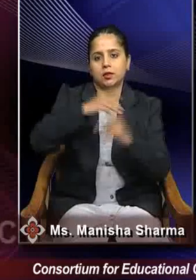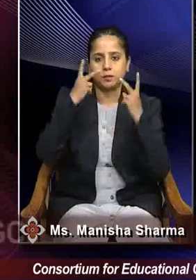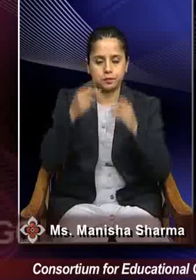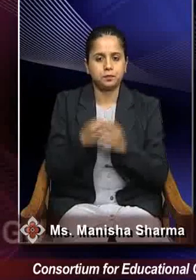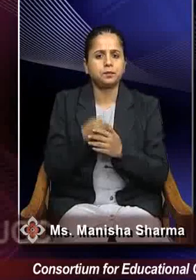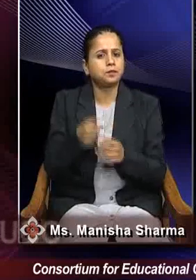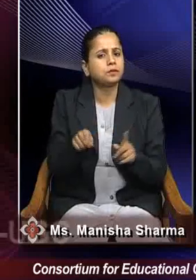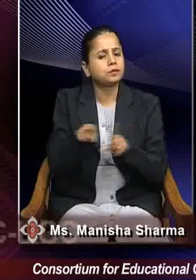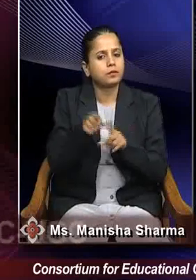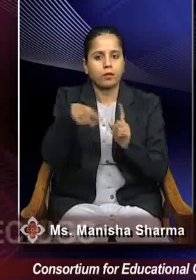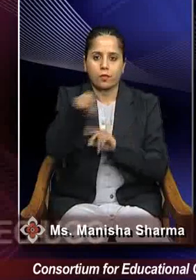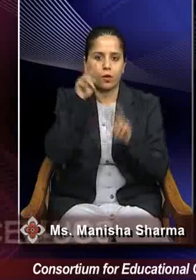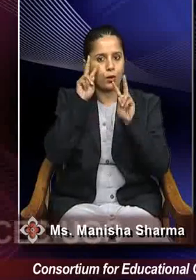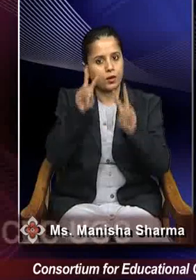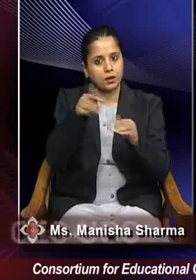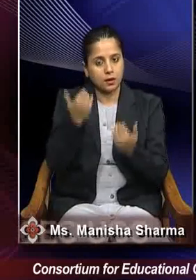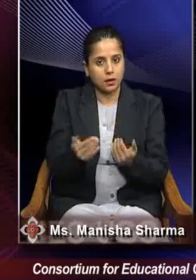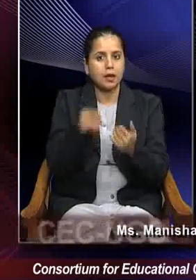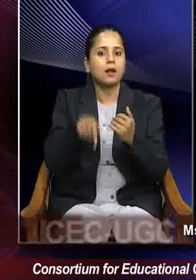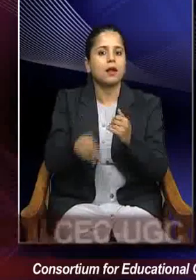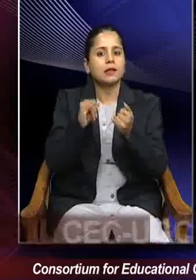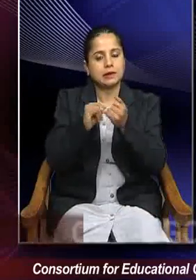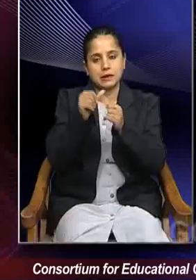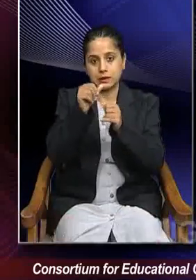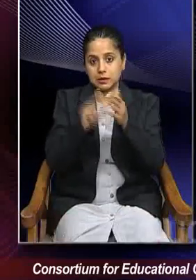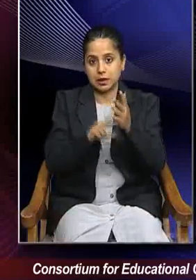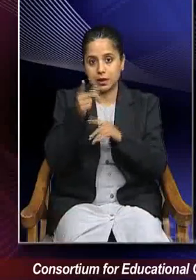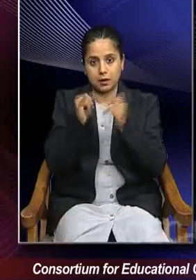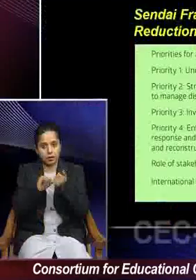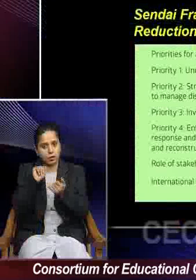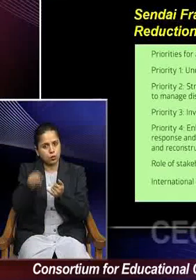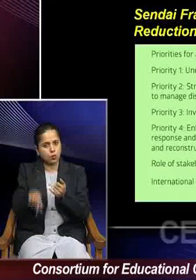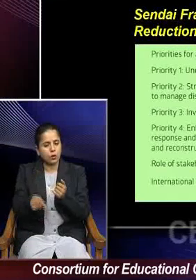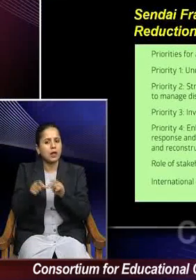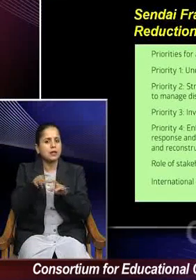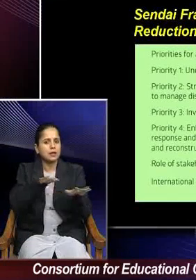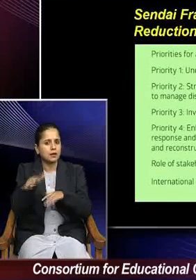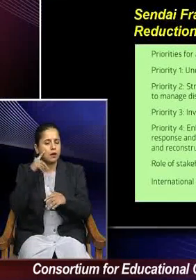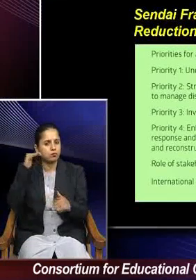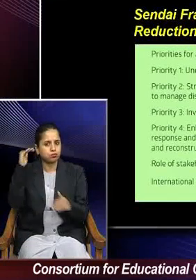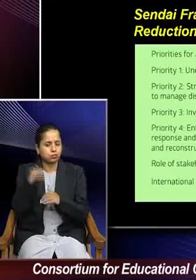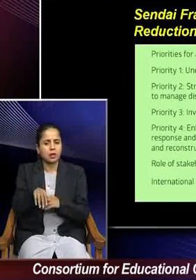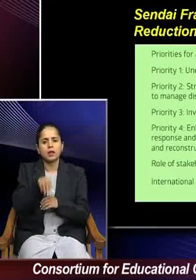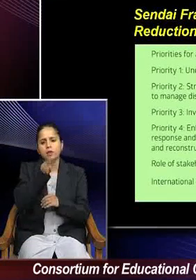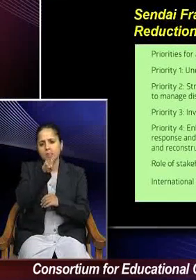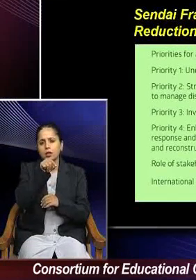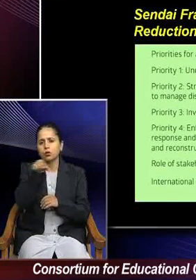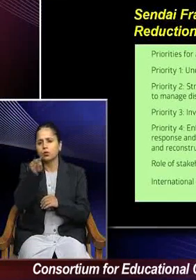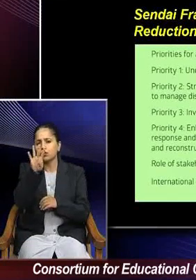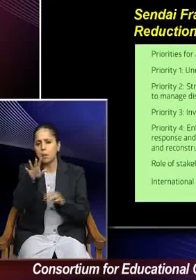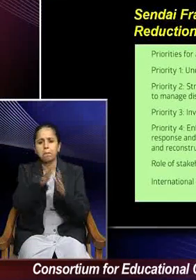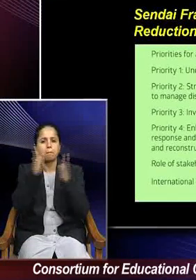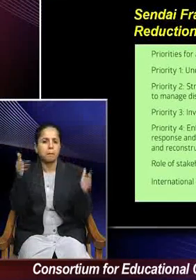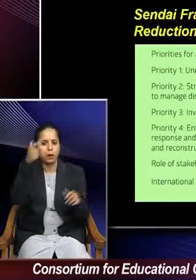so therefore, if you look at the Sendai's framework of disaster risk reduction, it basically talks about 3 to 4 major issues. The